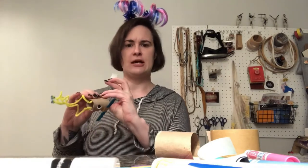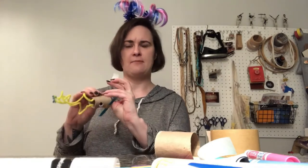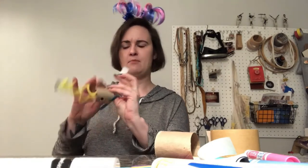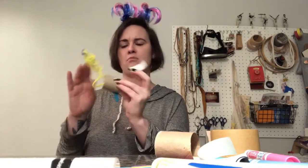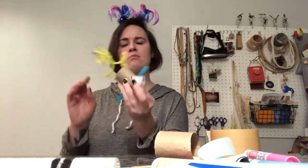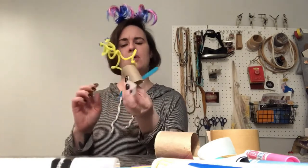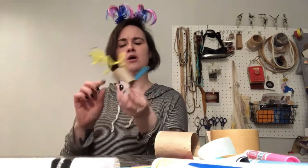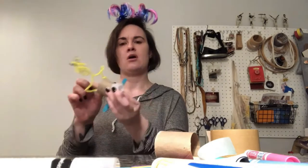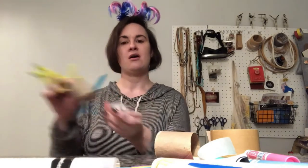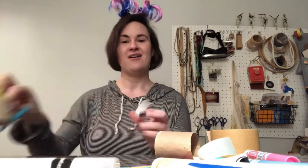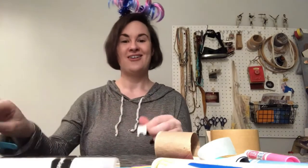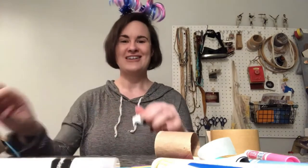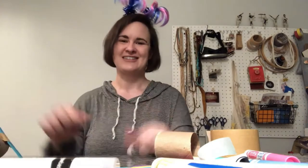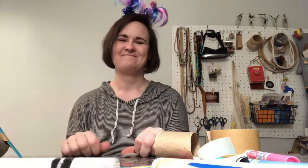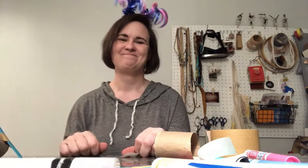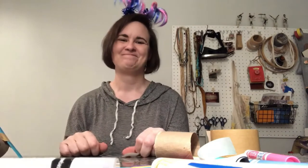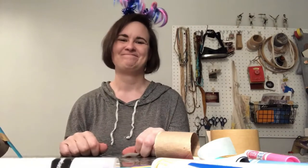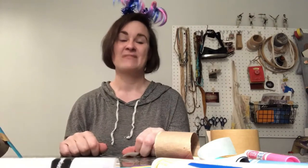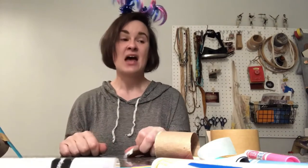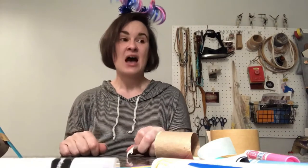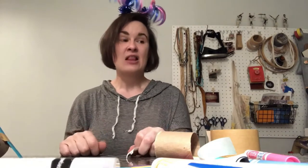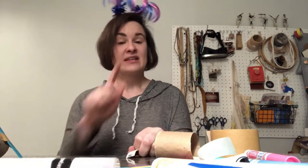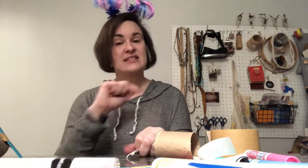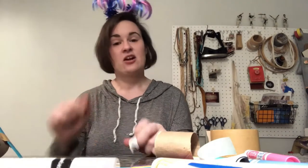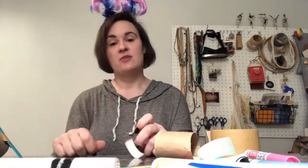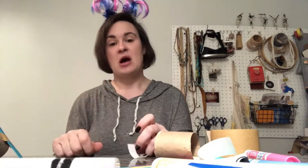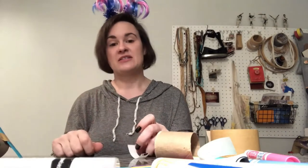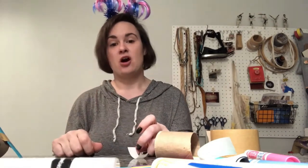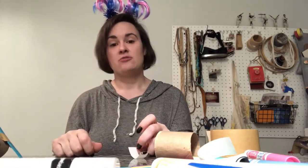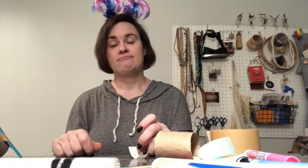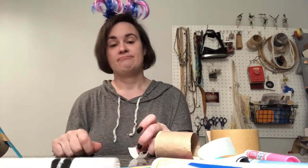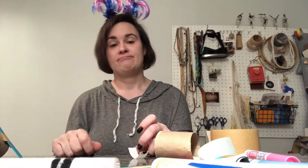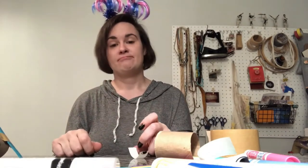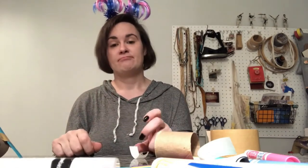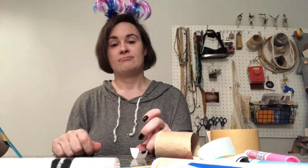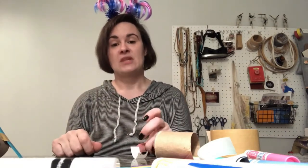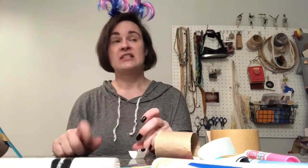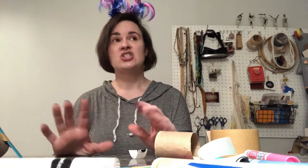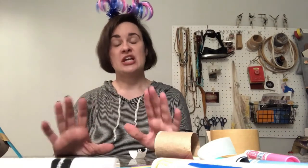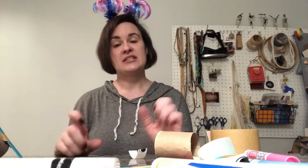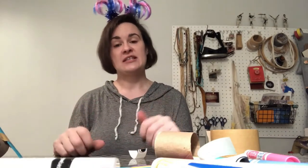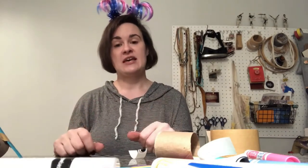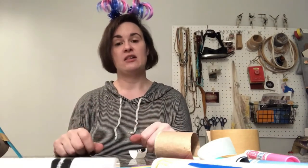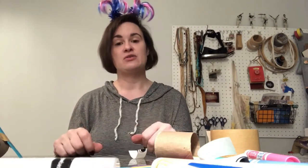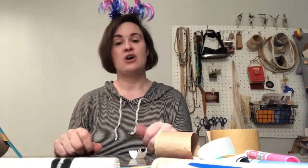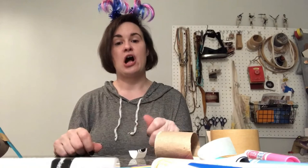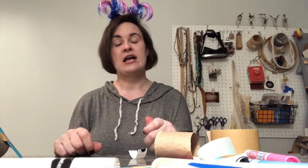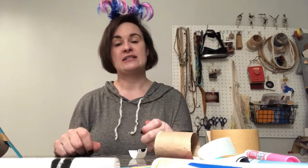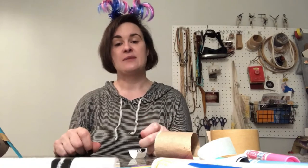time. Great. Let's sing our goodbye song. It's just like the hello song, except